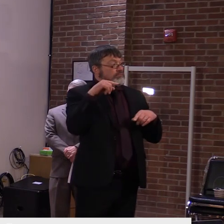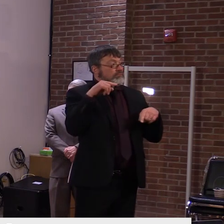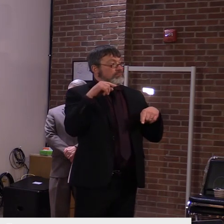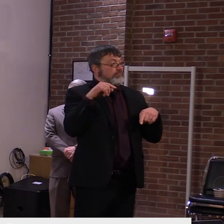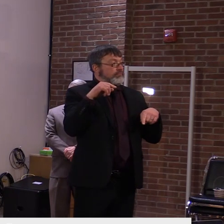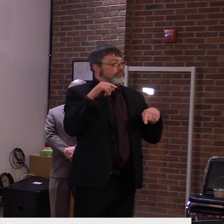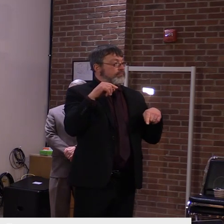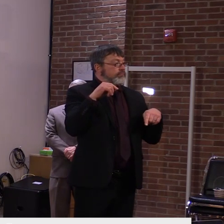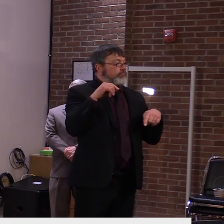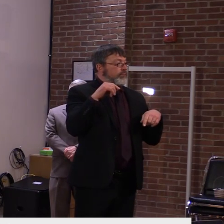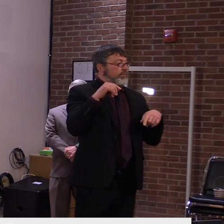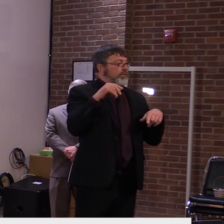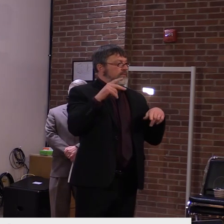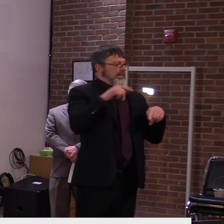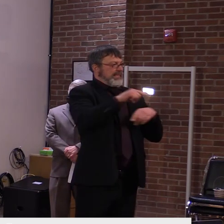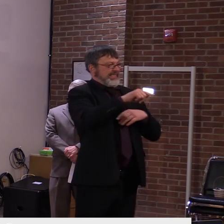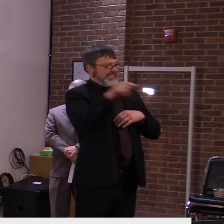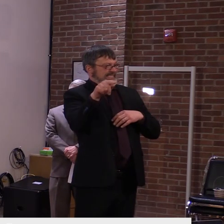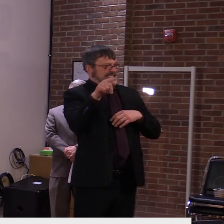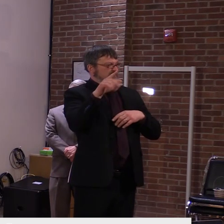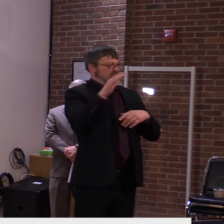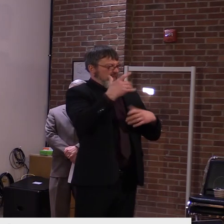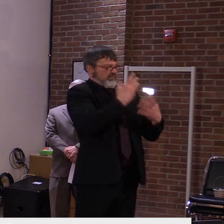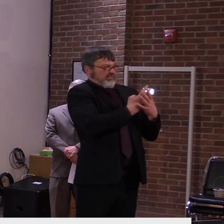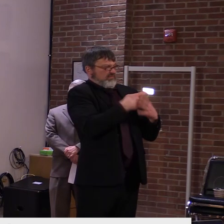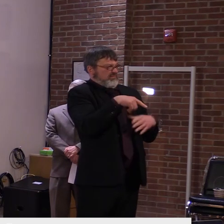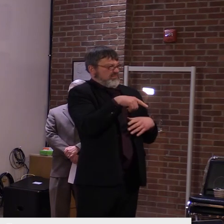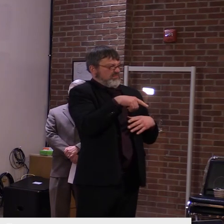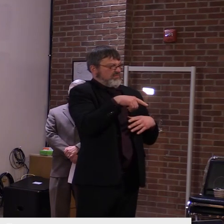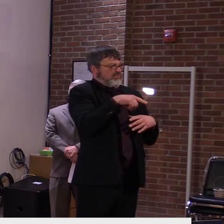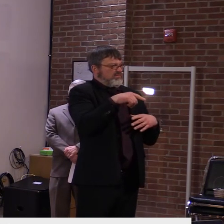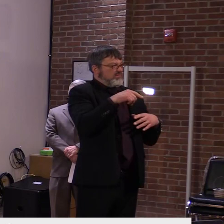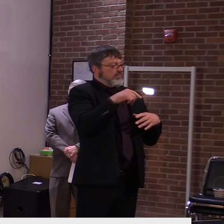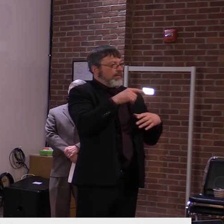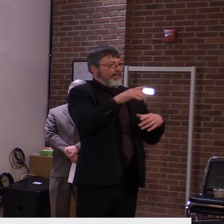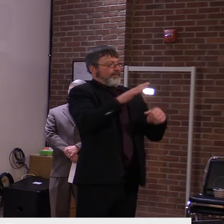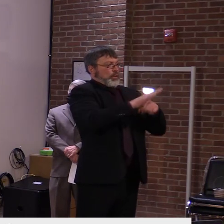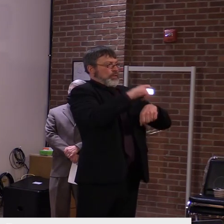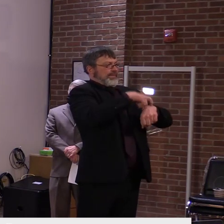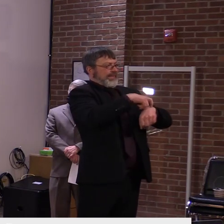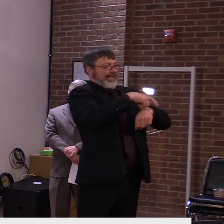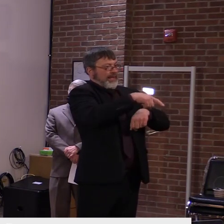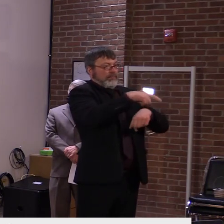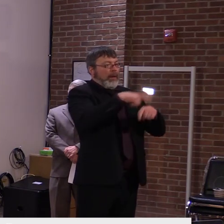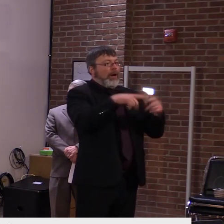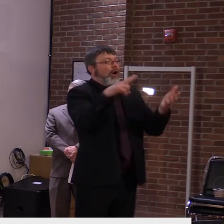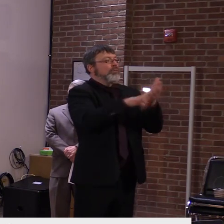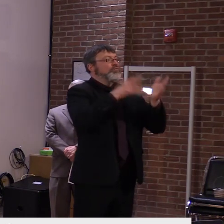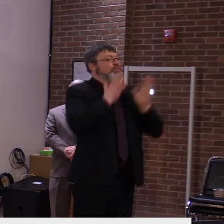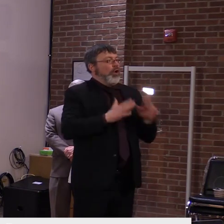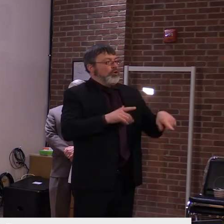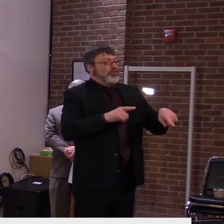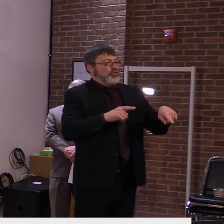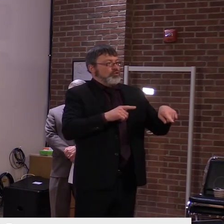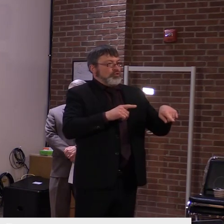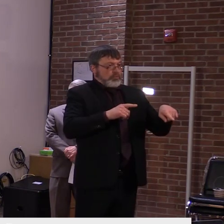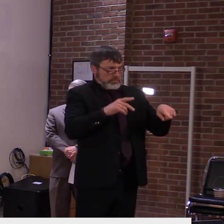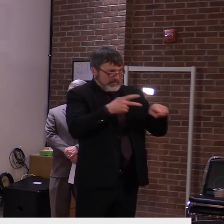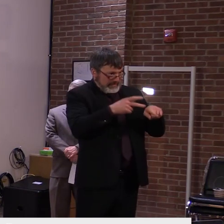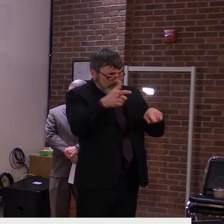summer. Don't these gaps undermine this perimeter approach? Well, it certainly does enforce the